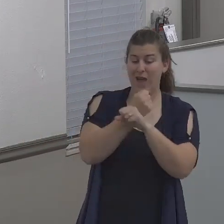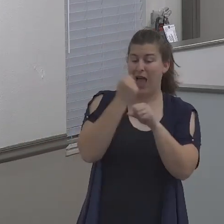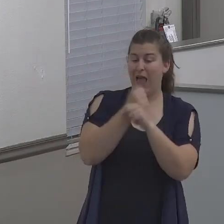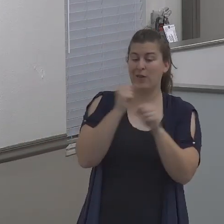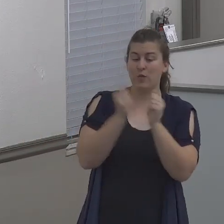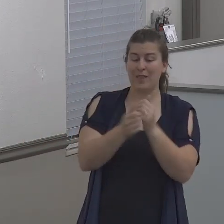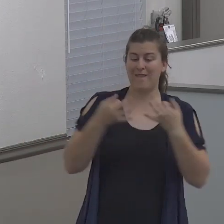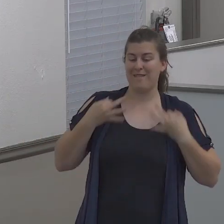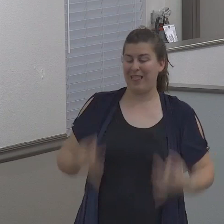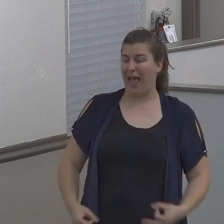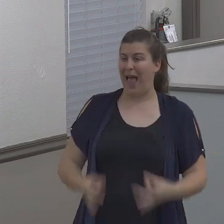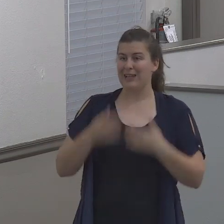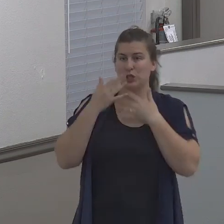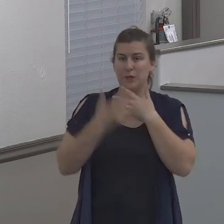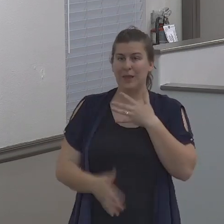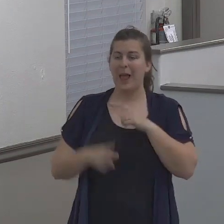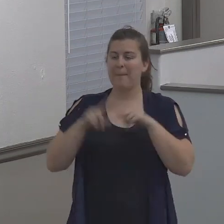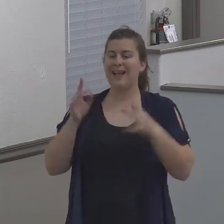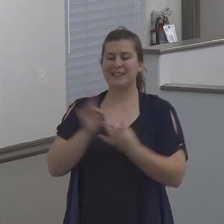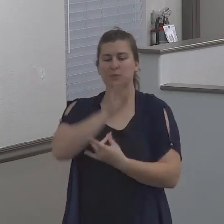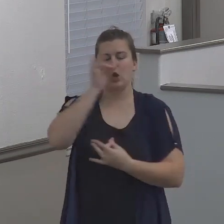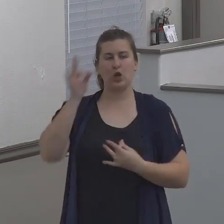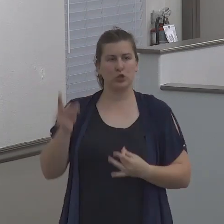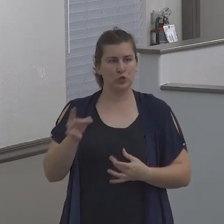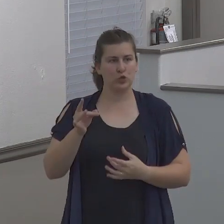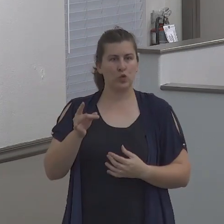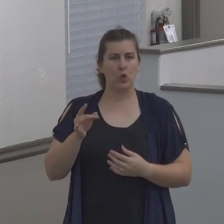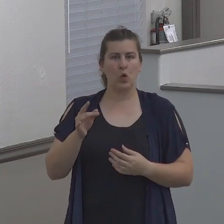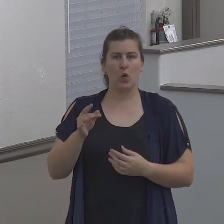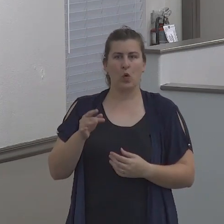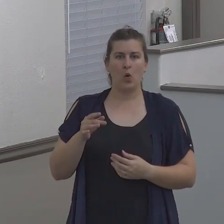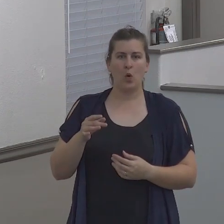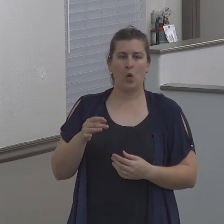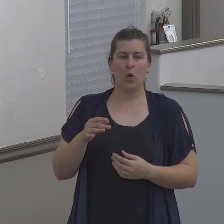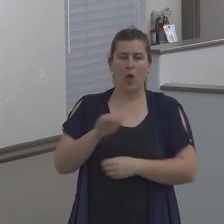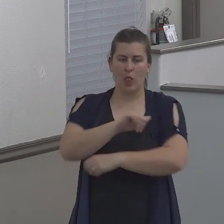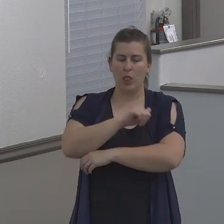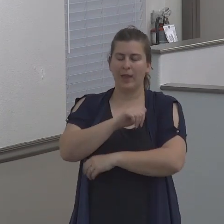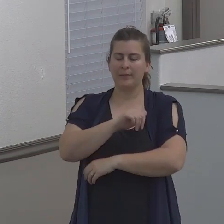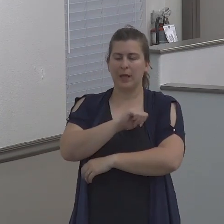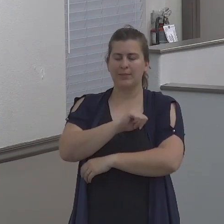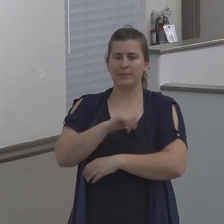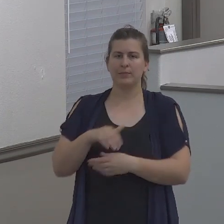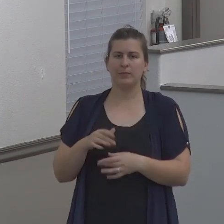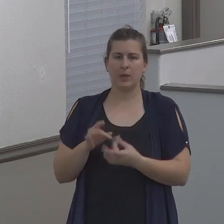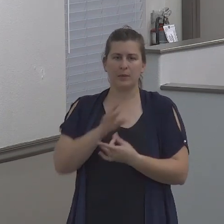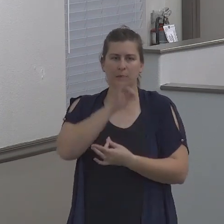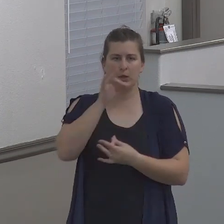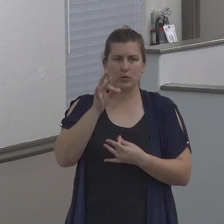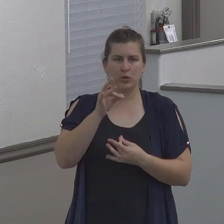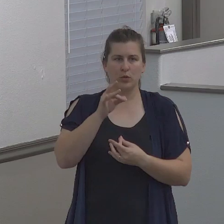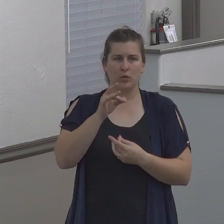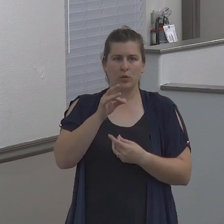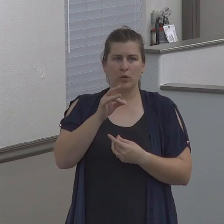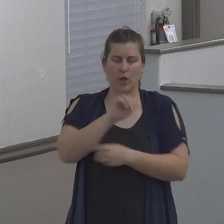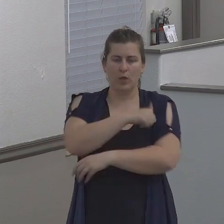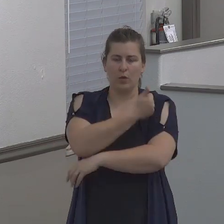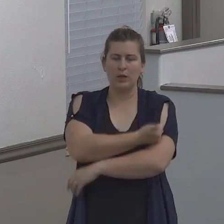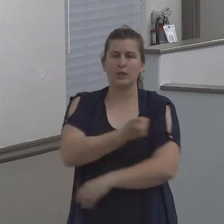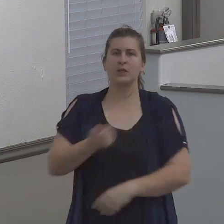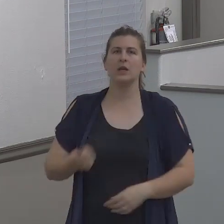and blood. We battle spiritual wickedness, and the Bible tells us what our spiritual armament is and what our